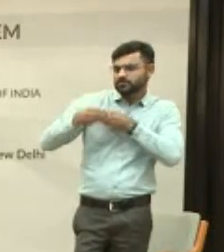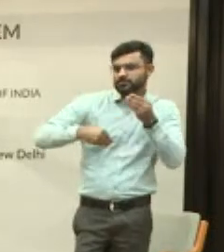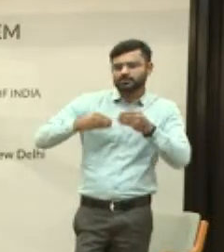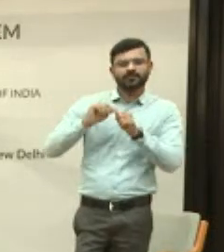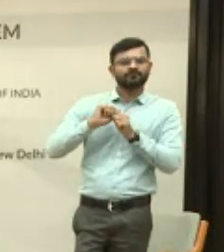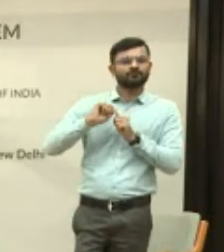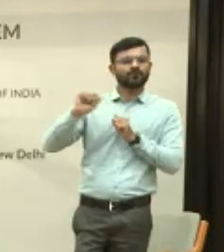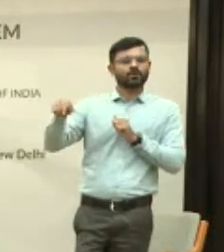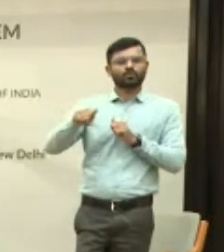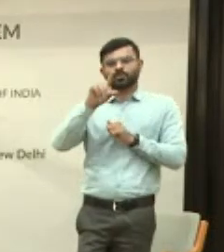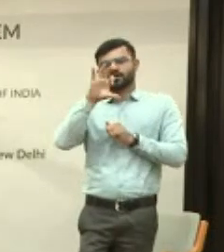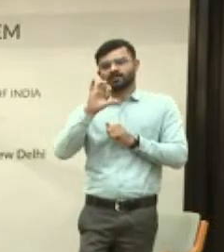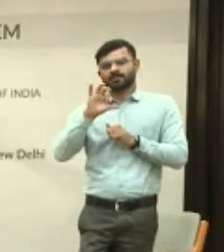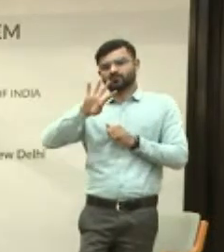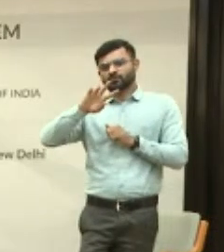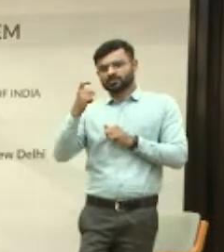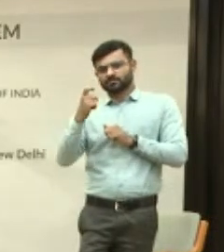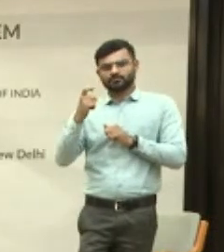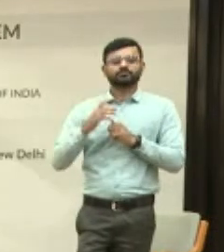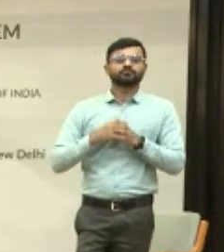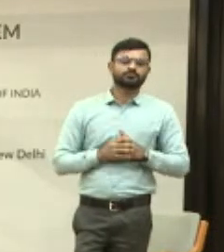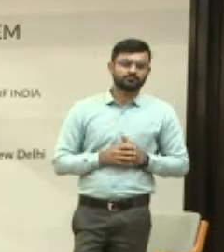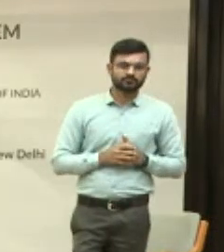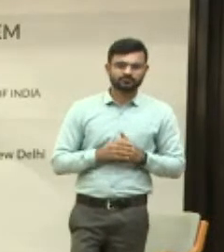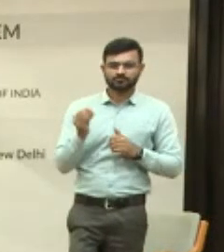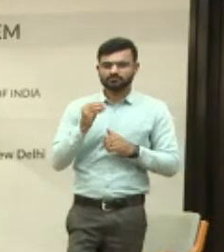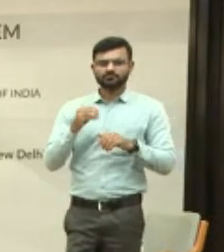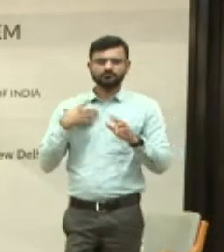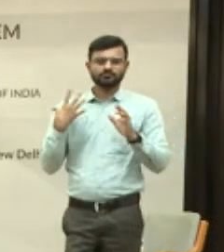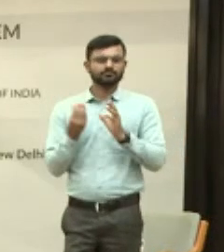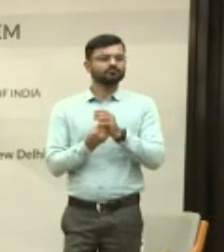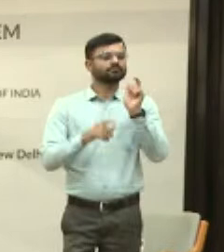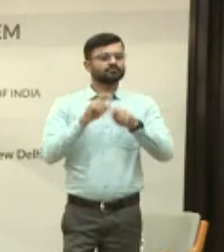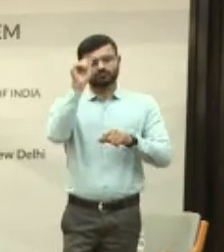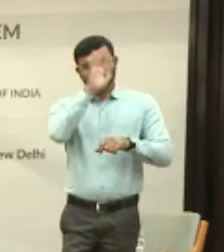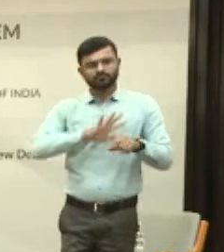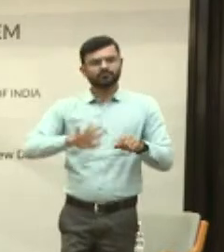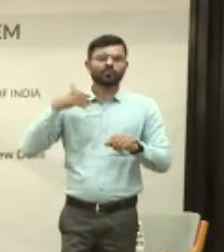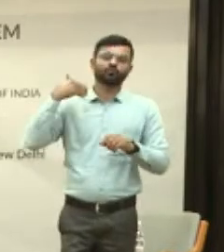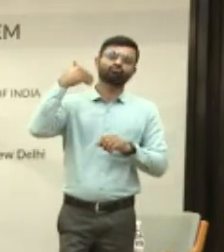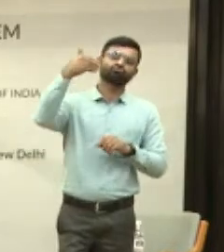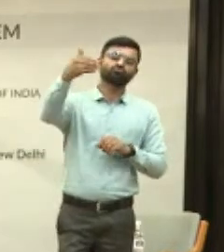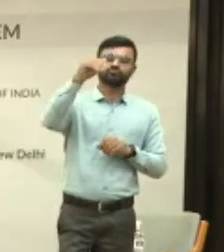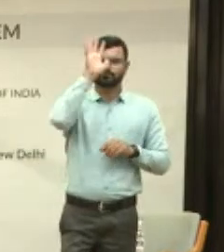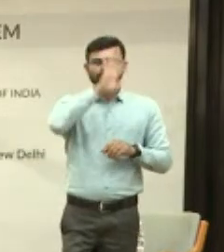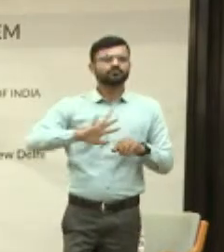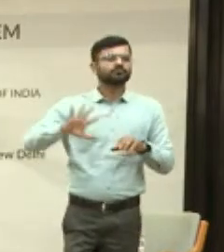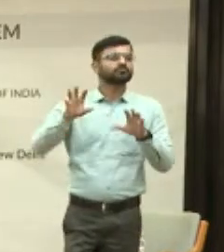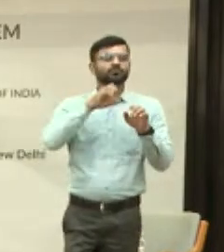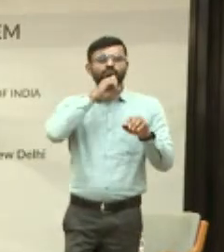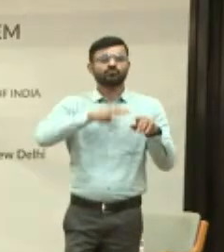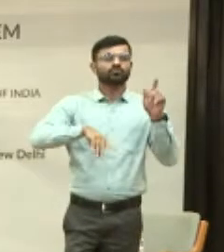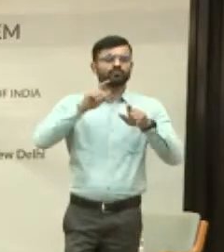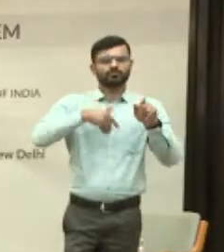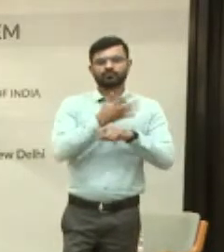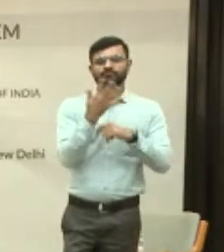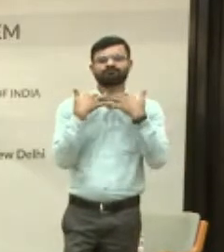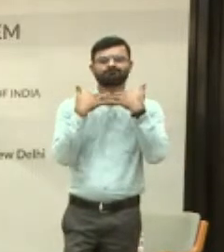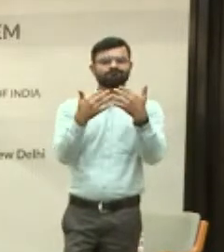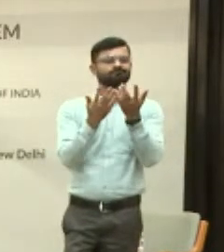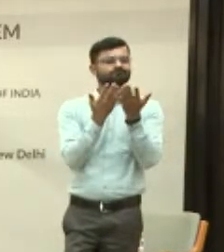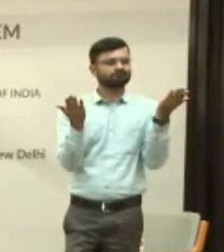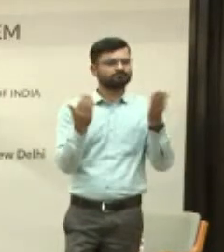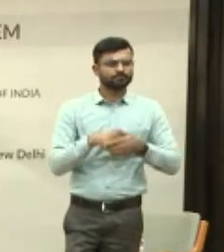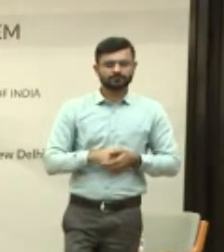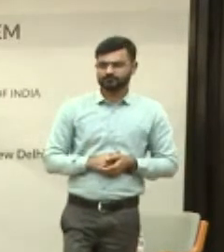away from 1947. Certainly we the people of India and the future of India. I see a lot of young people in the audience.